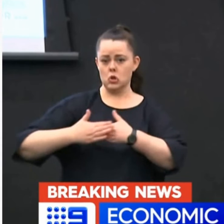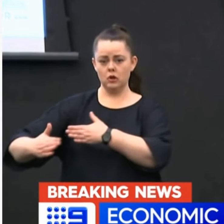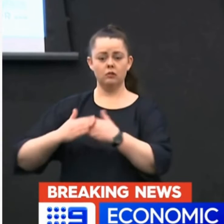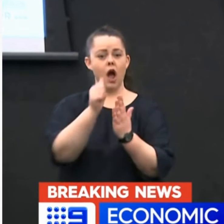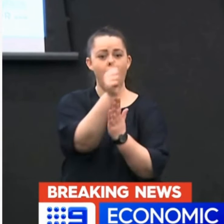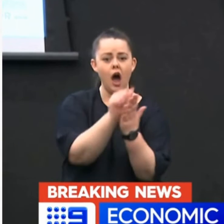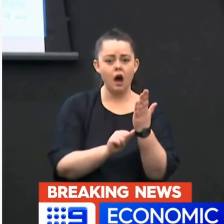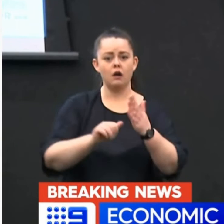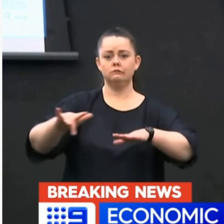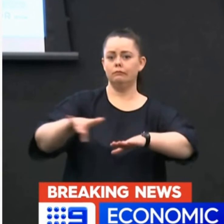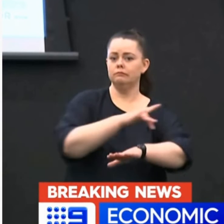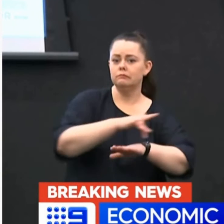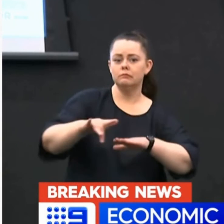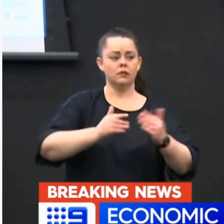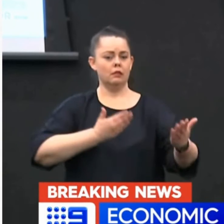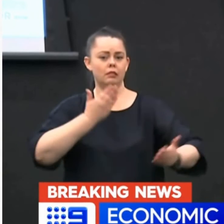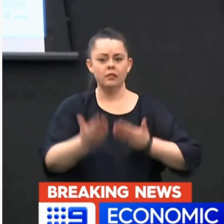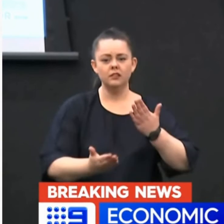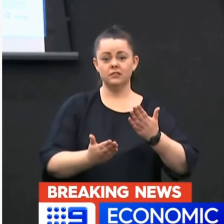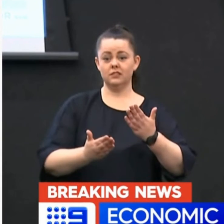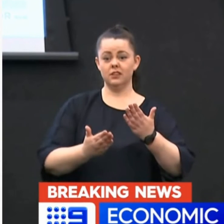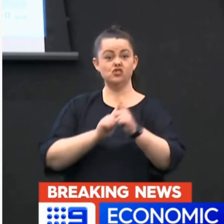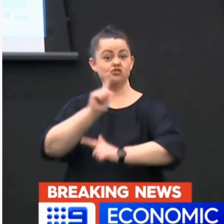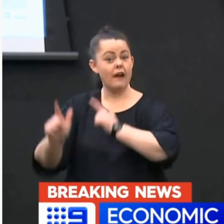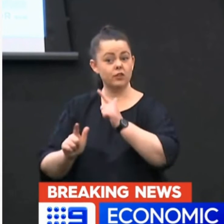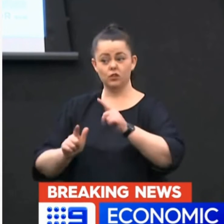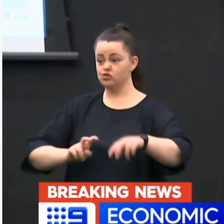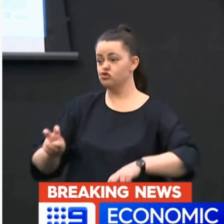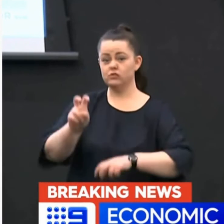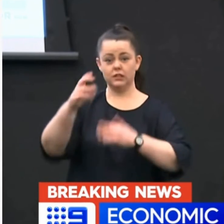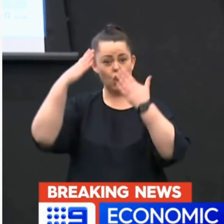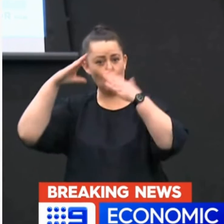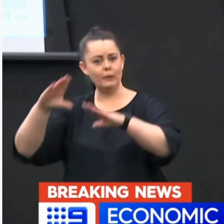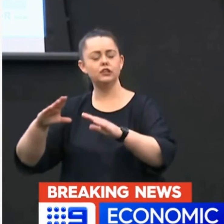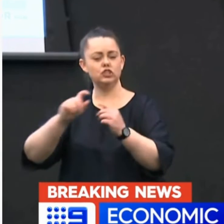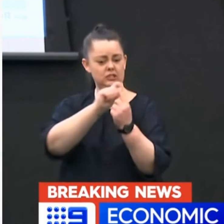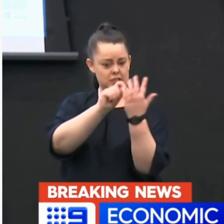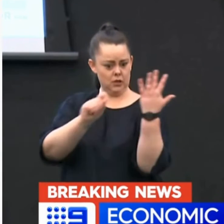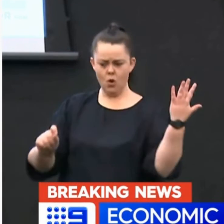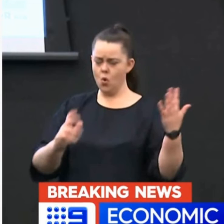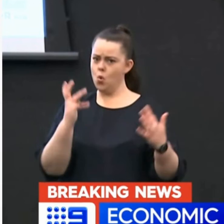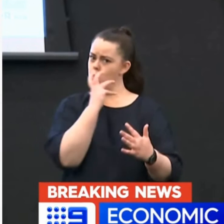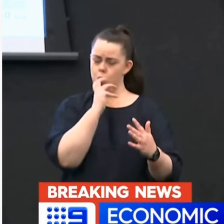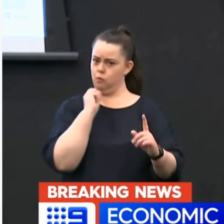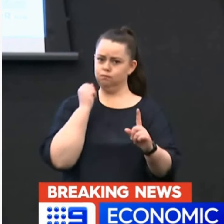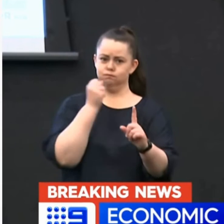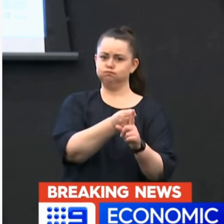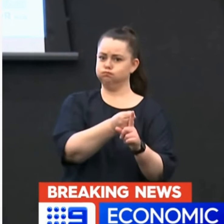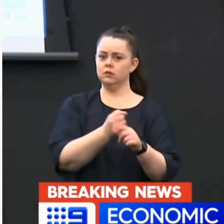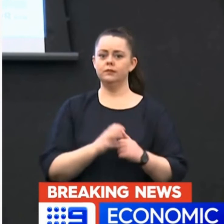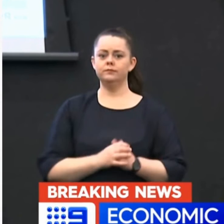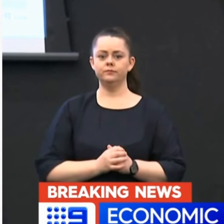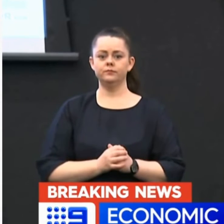accommodation and tourism sectors. So our strategy is focused on doing 4 things. Firstly, to rebuild